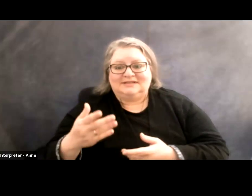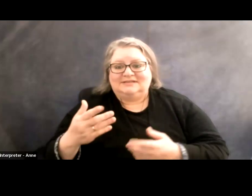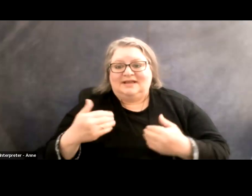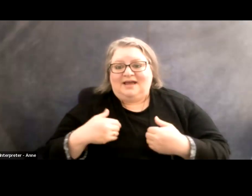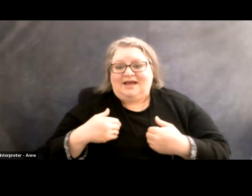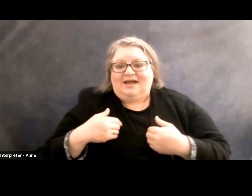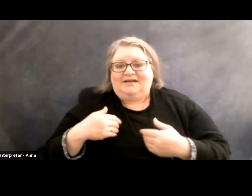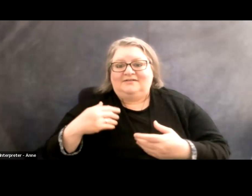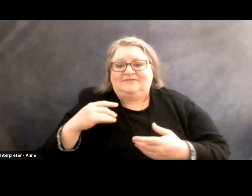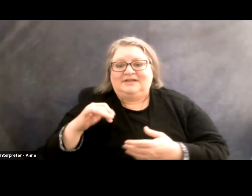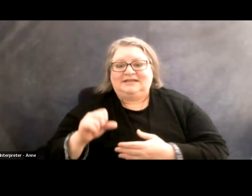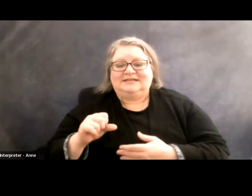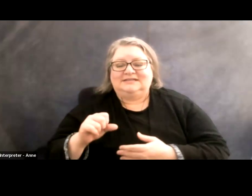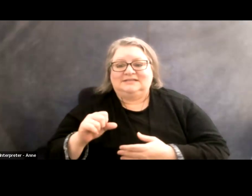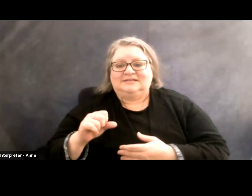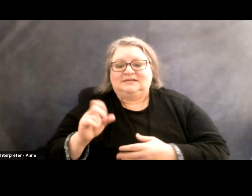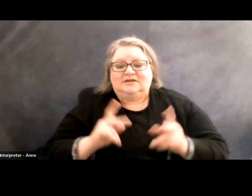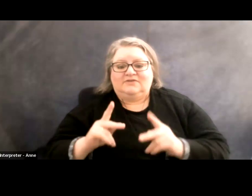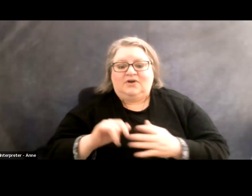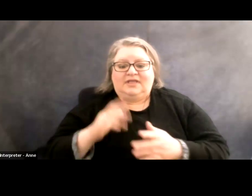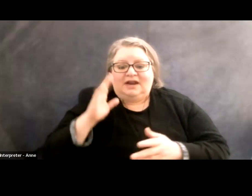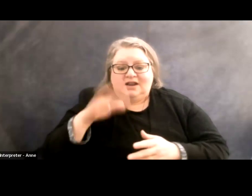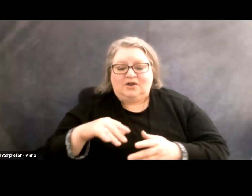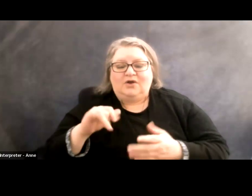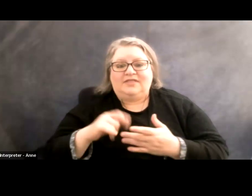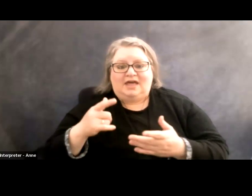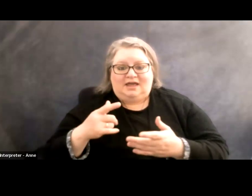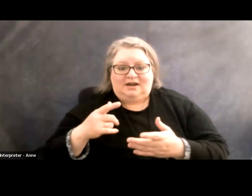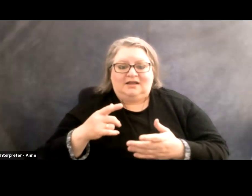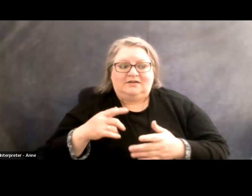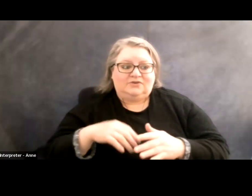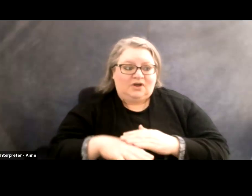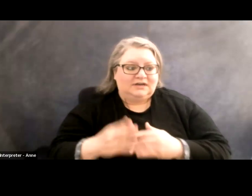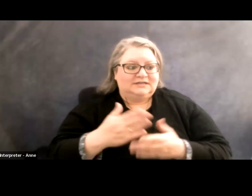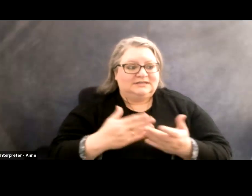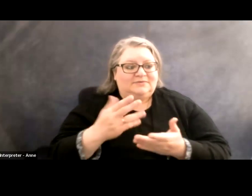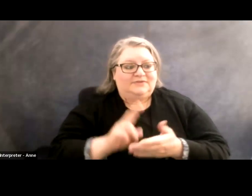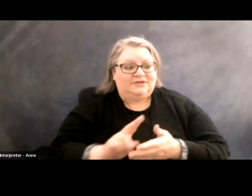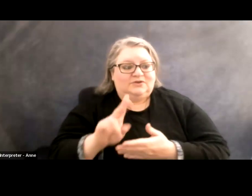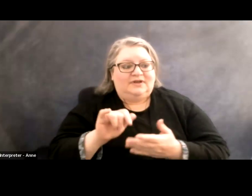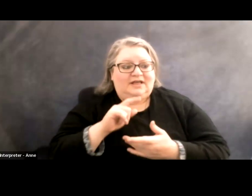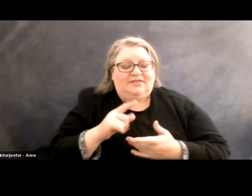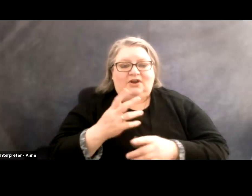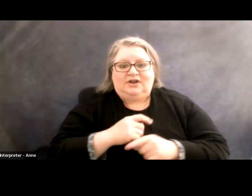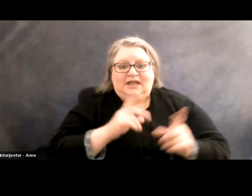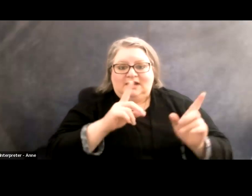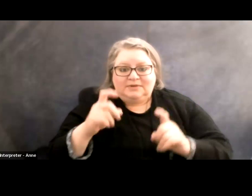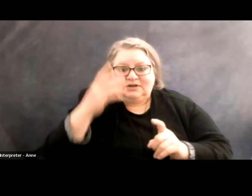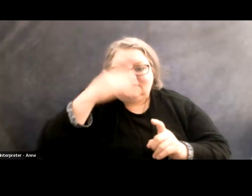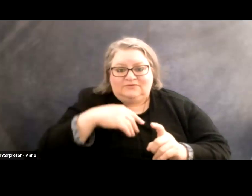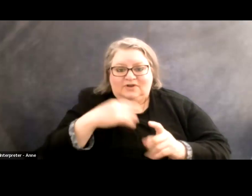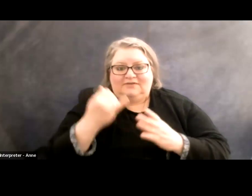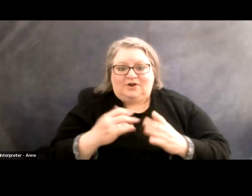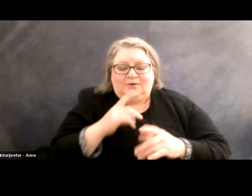have is folks that I know that have gone into some of these universities who are getting their pictures taken in front of your artwork.